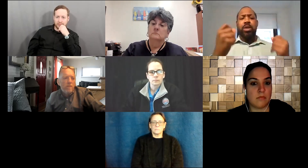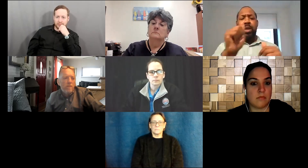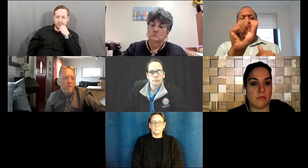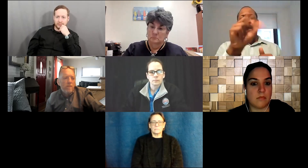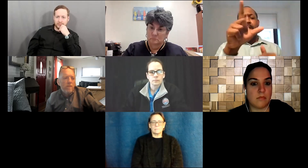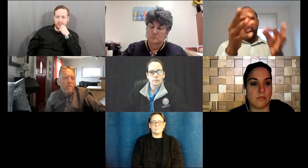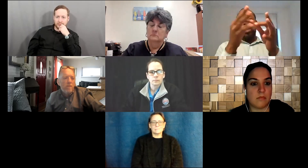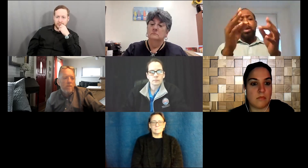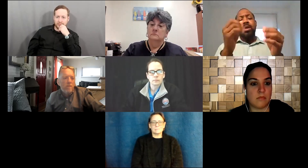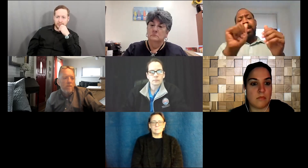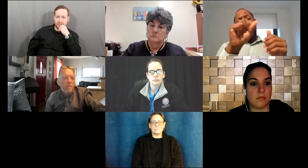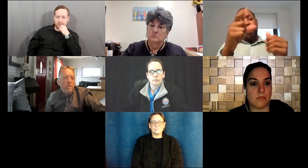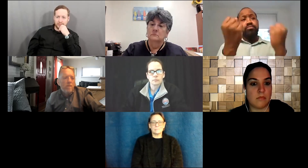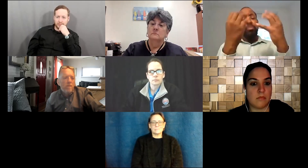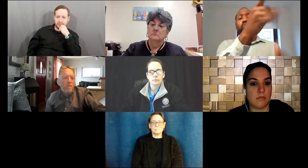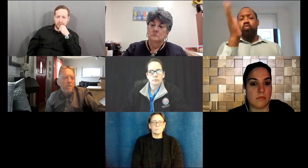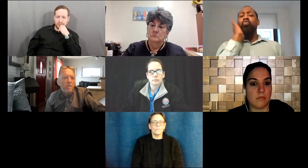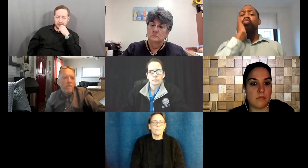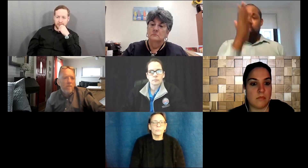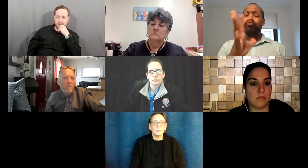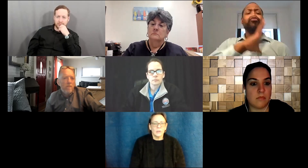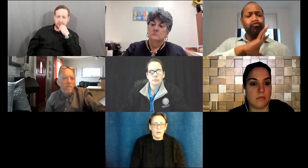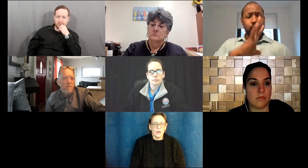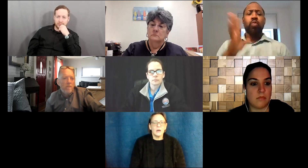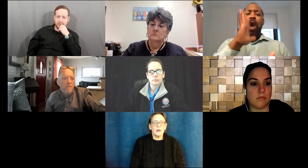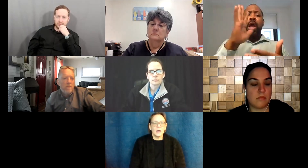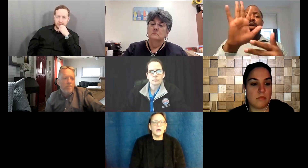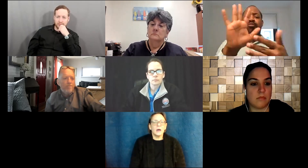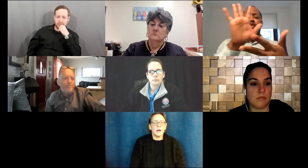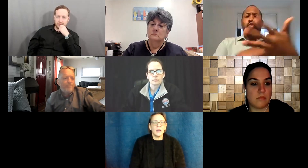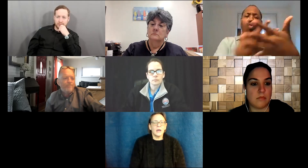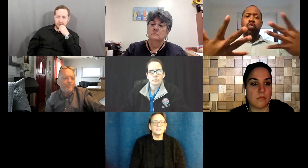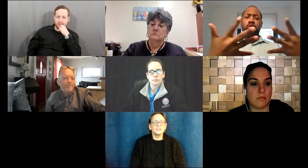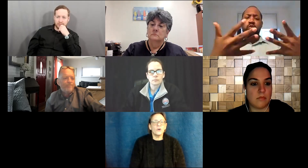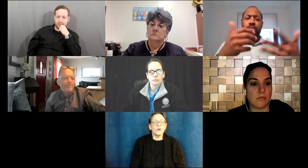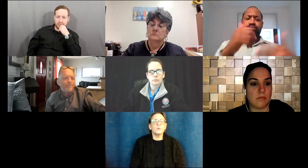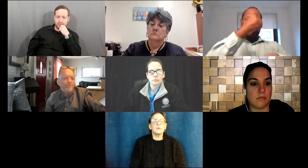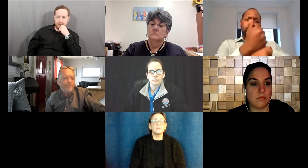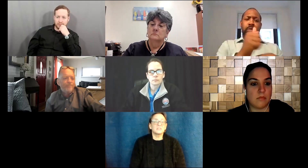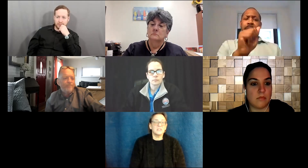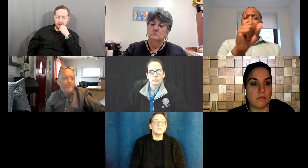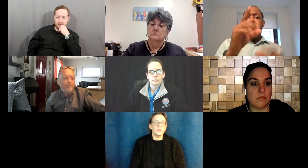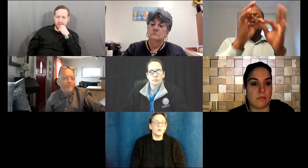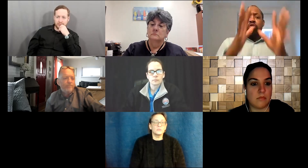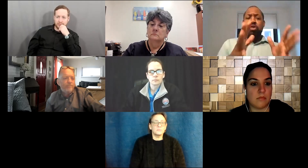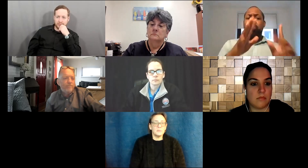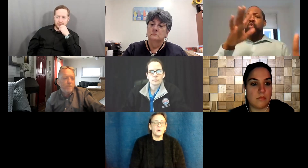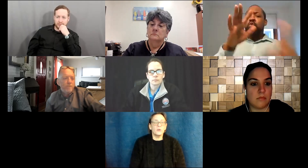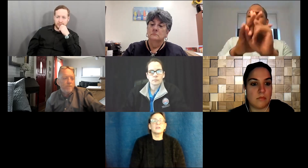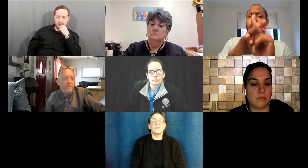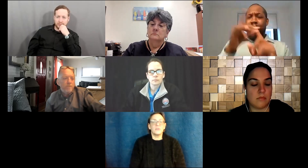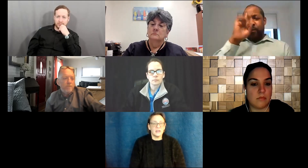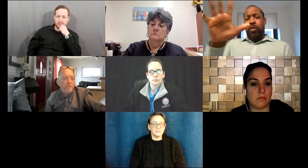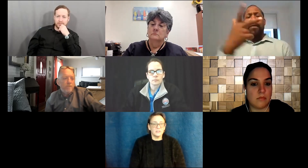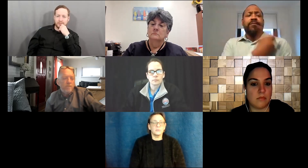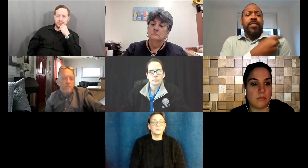menu item. And so we'll be able to schedule those people